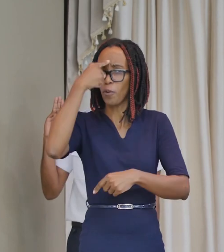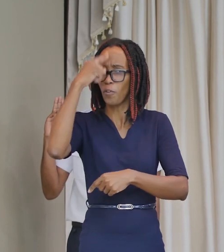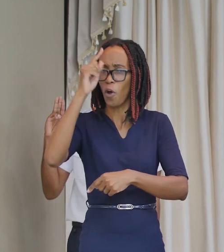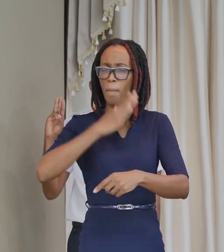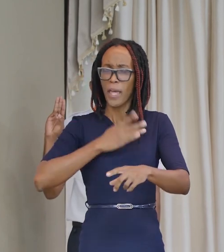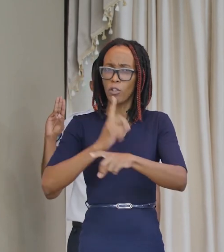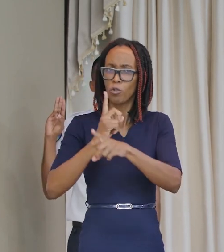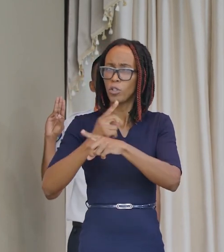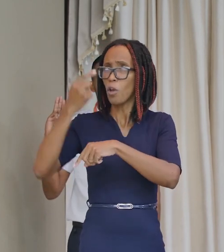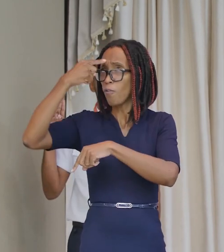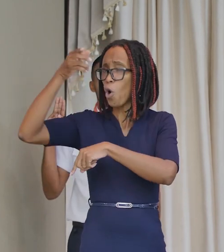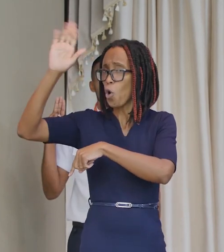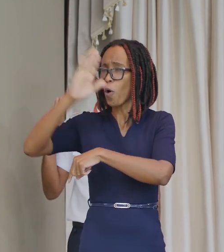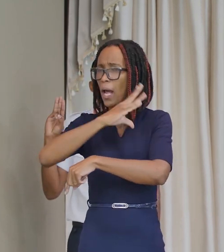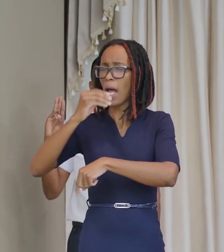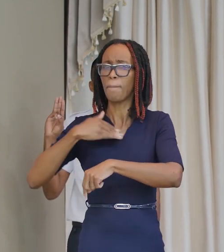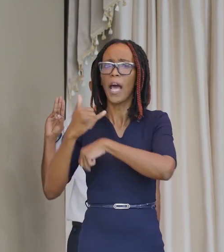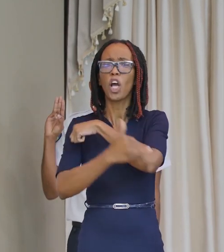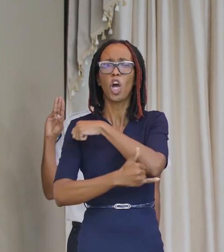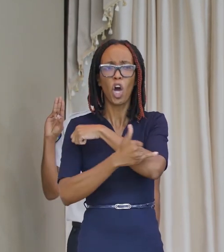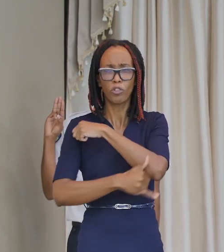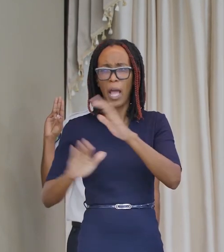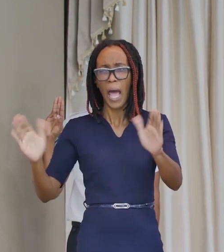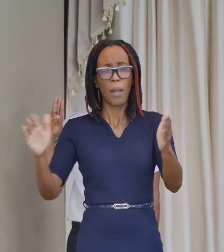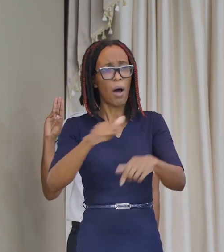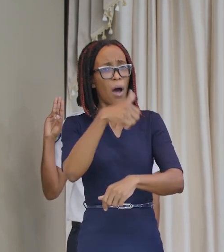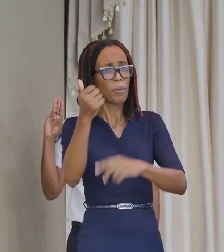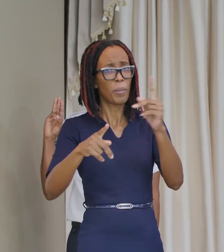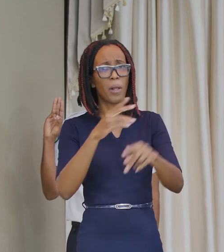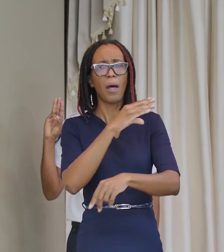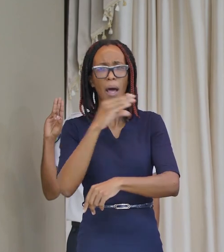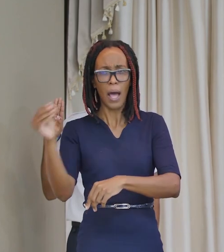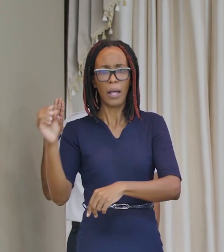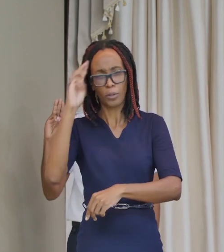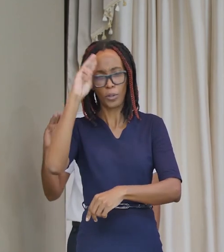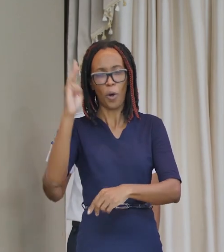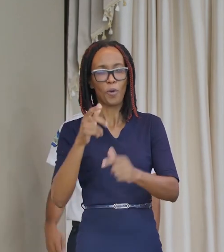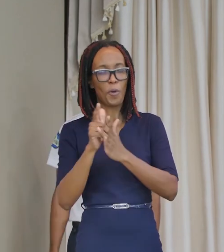to God and to my country, to help other people, and to keep this culture.